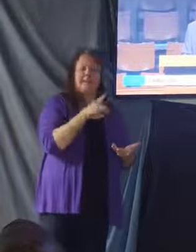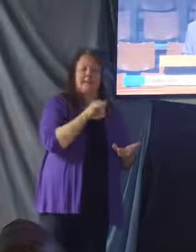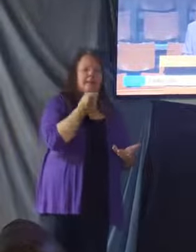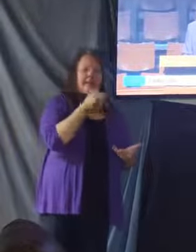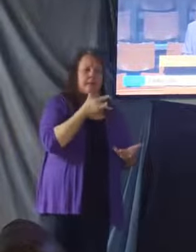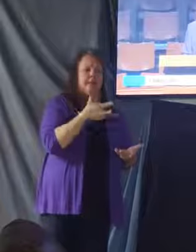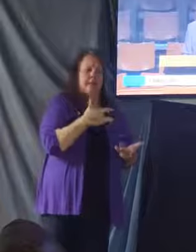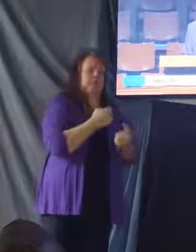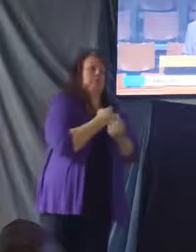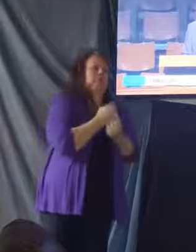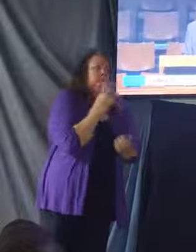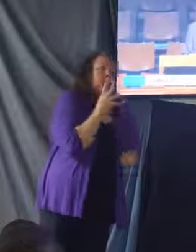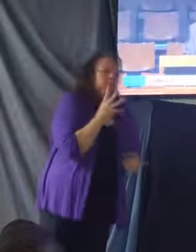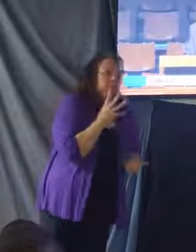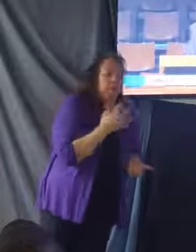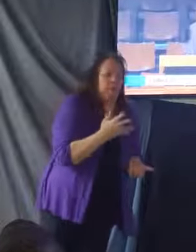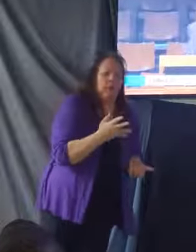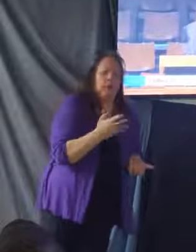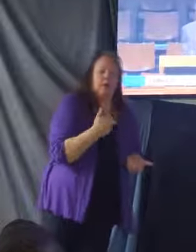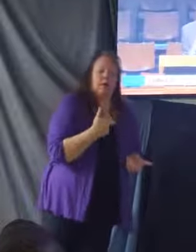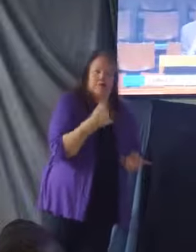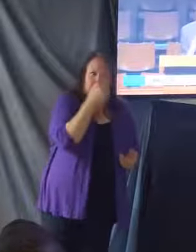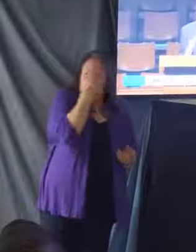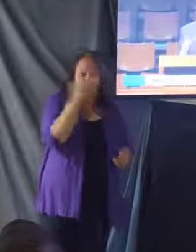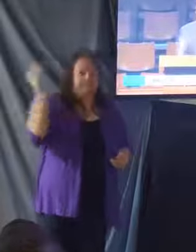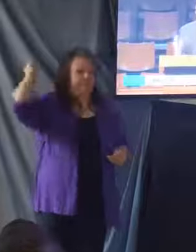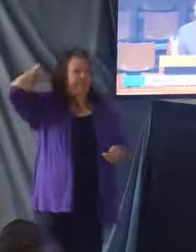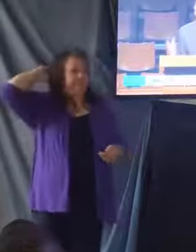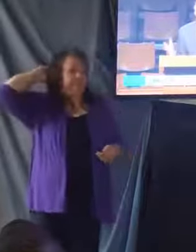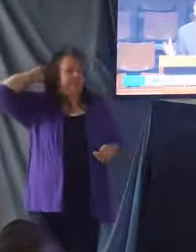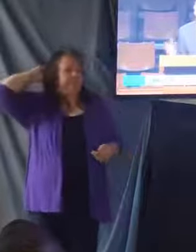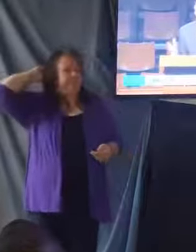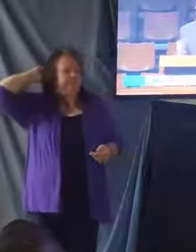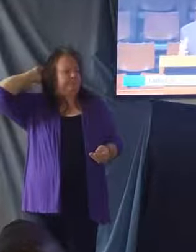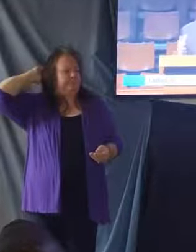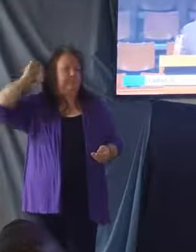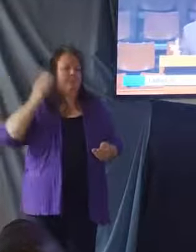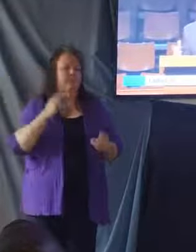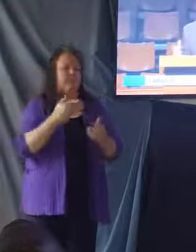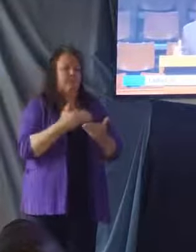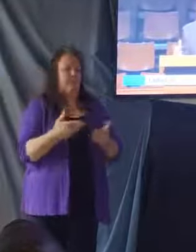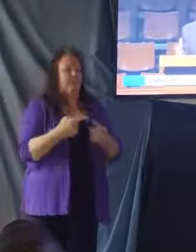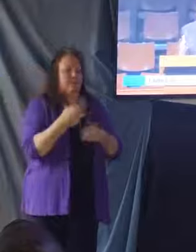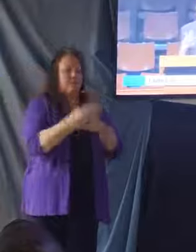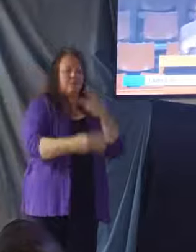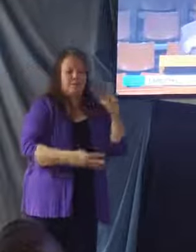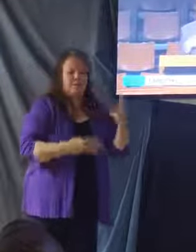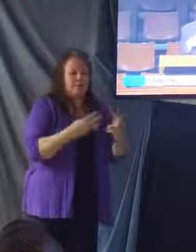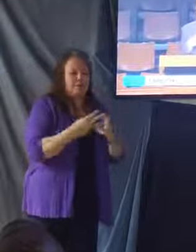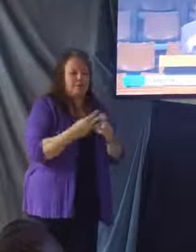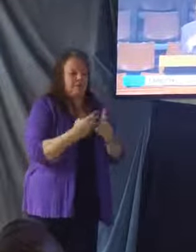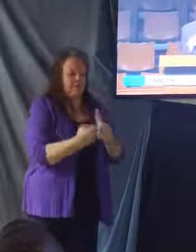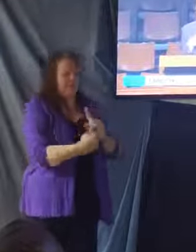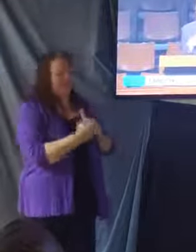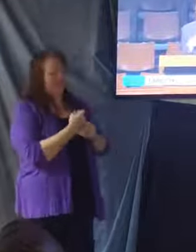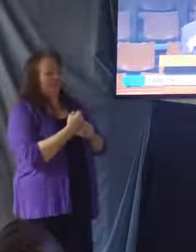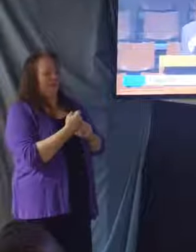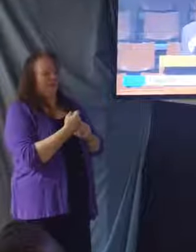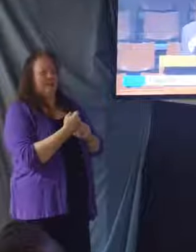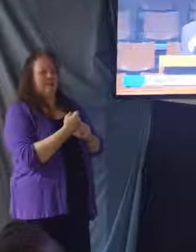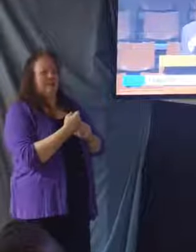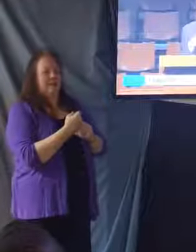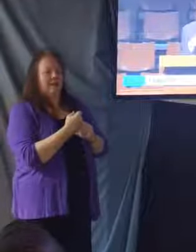our heart. We always want to keep that intact, the things of this world. They don't impact us in the same way